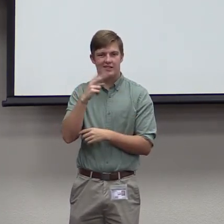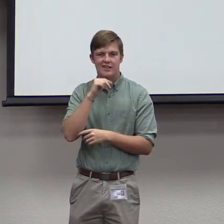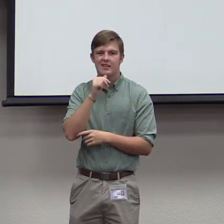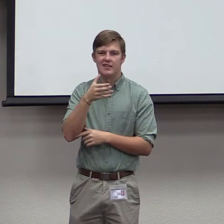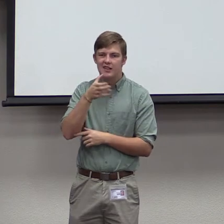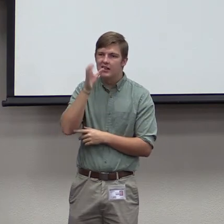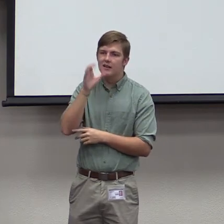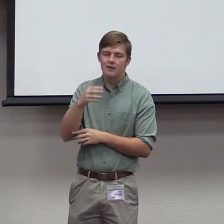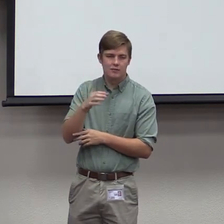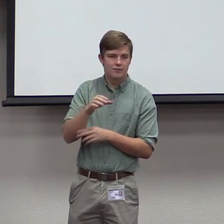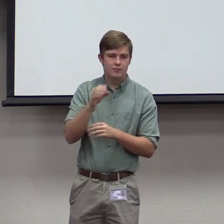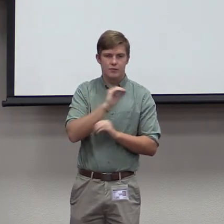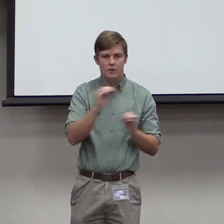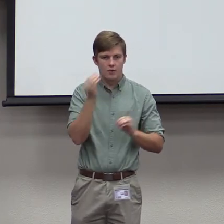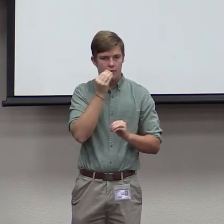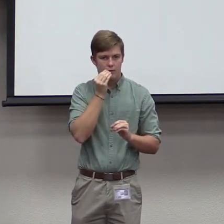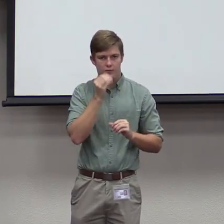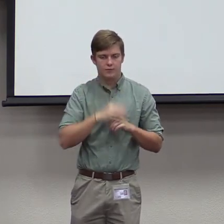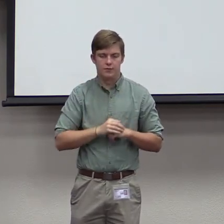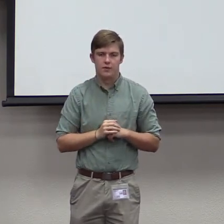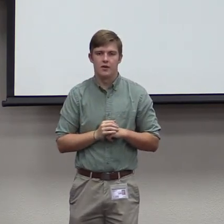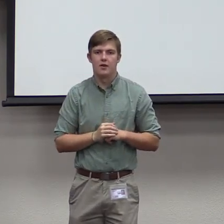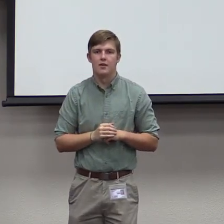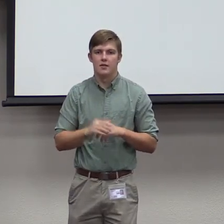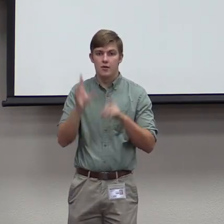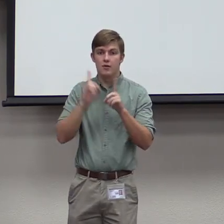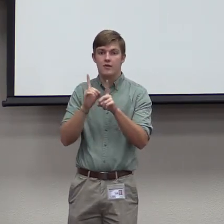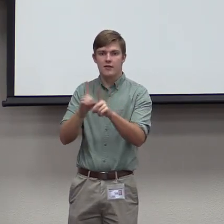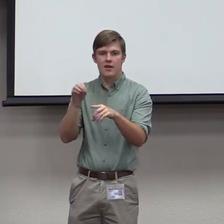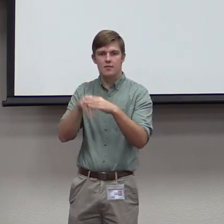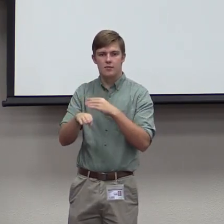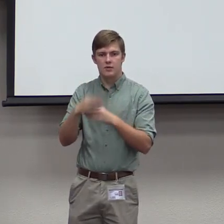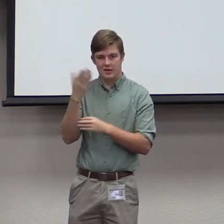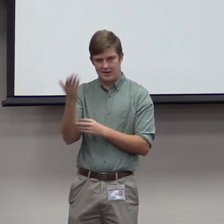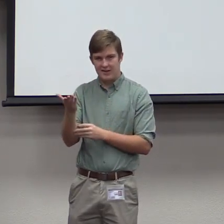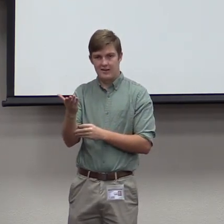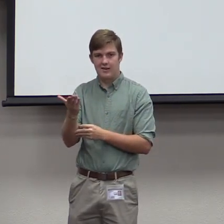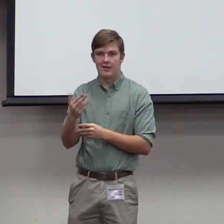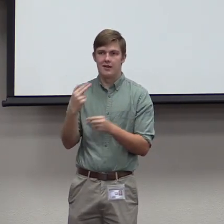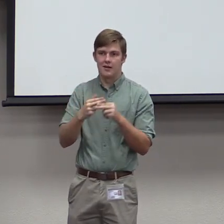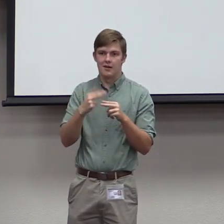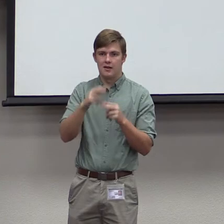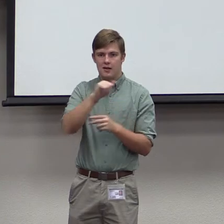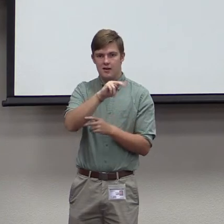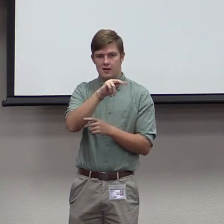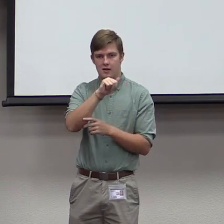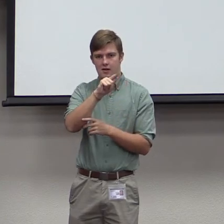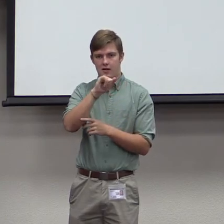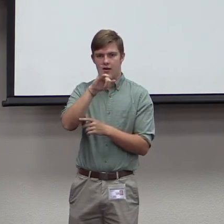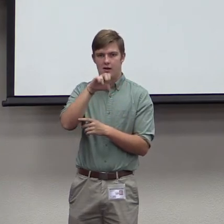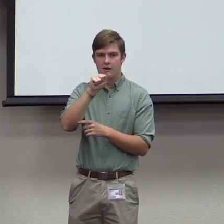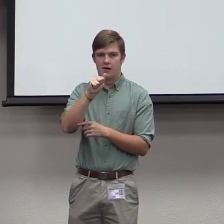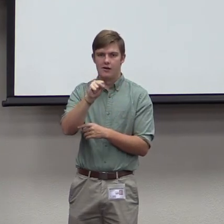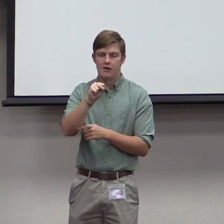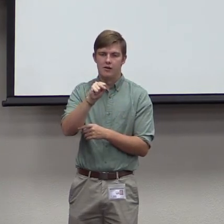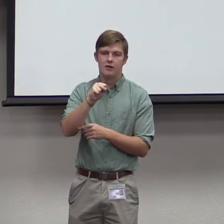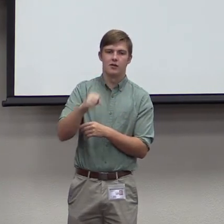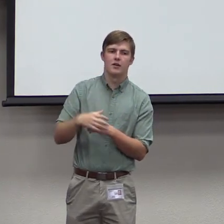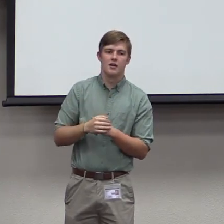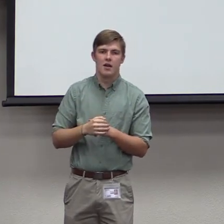drank. There was a disciple at Damascus named Ananias. And the Lord said to him in a vision,